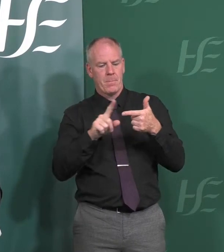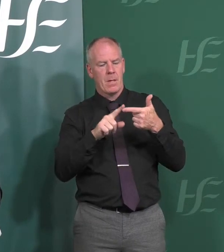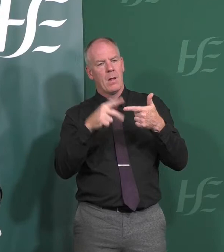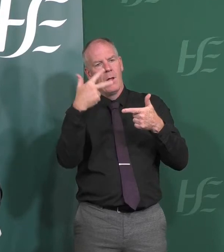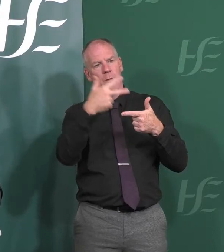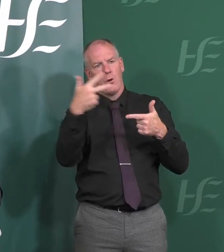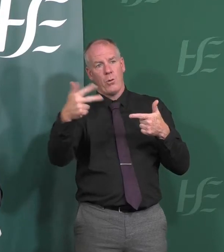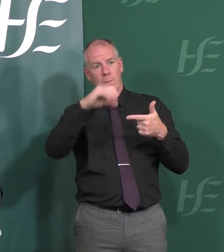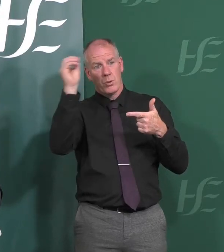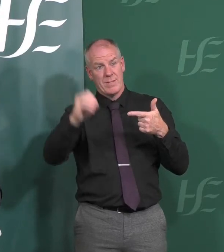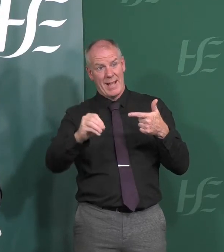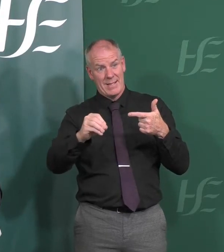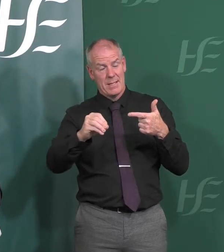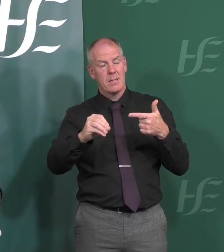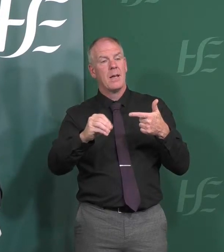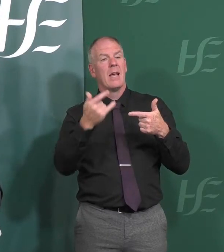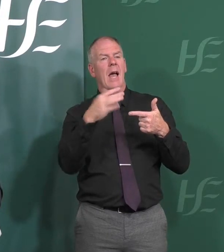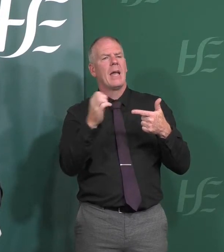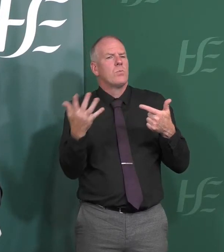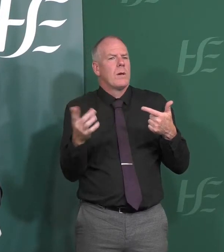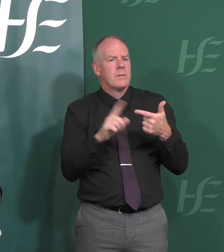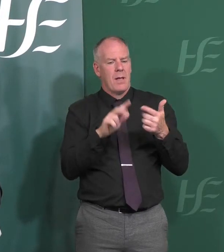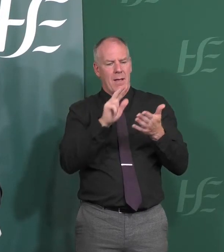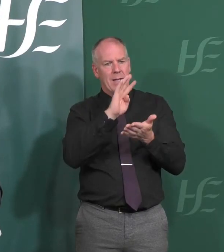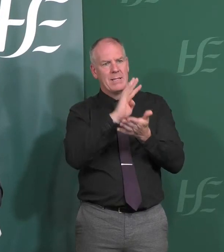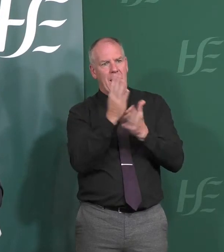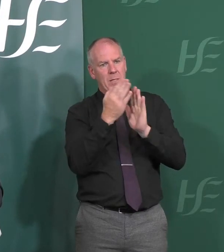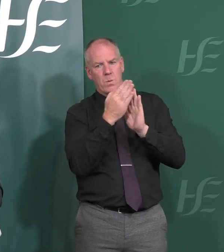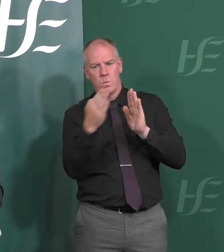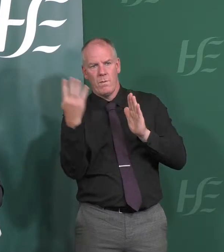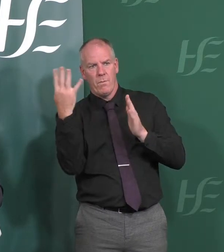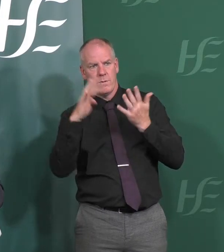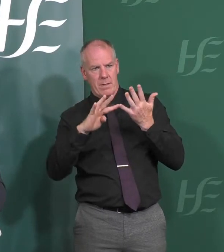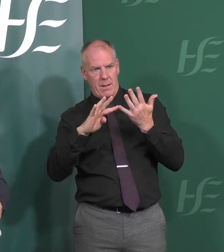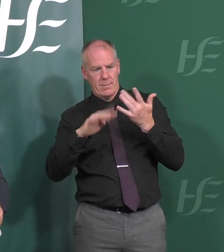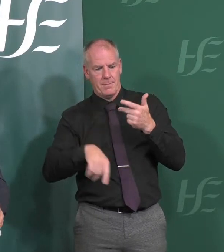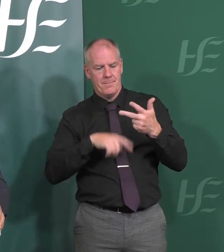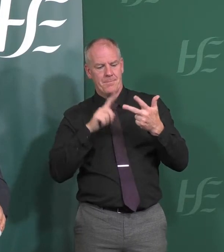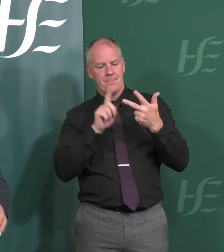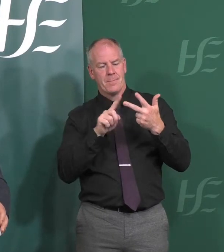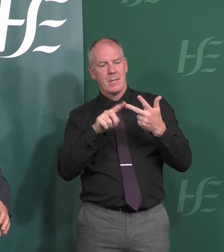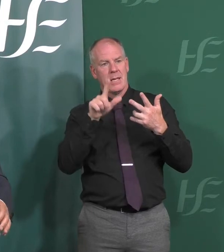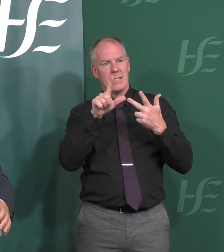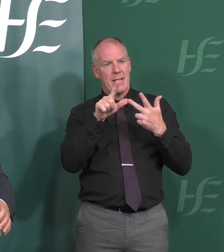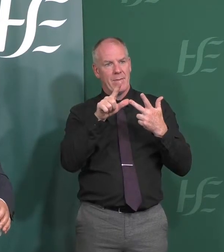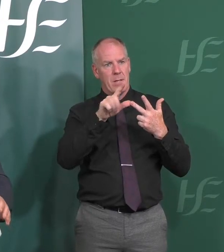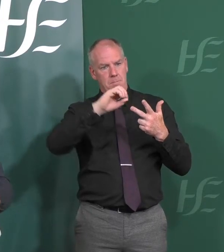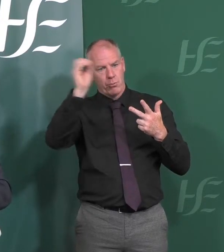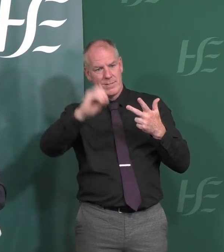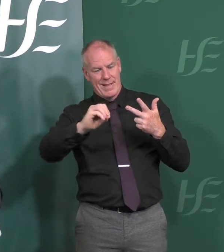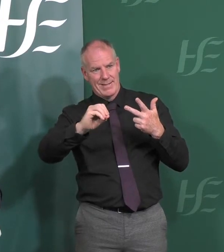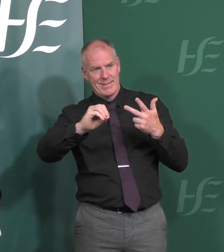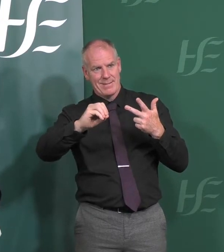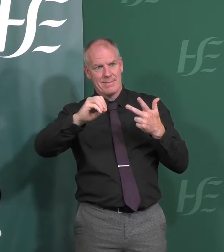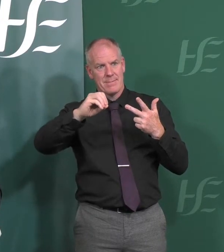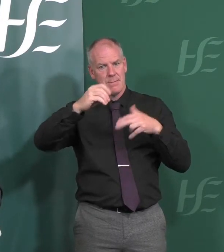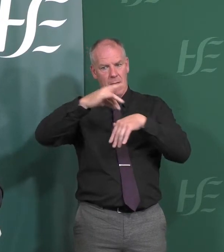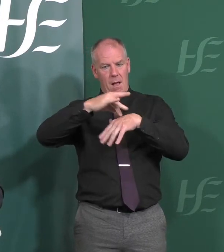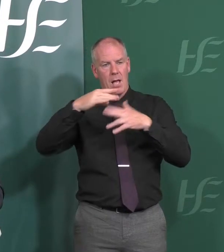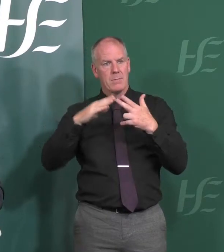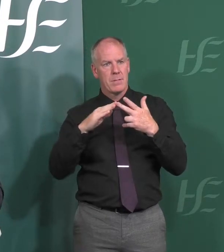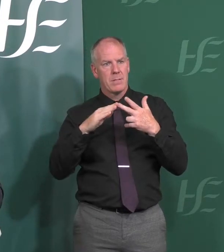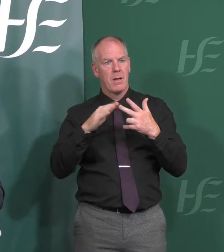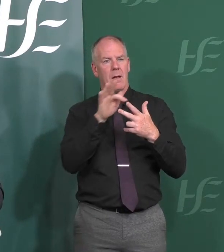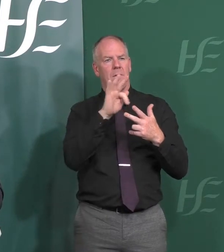33% of the hospitalised cases were between the ages of 19 to 49. And 7% of the hospitalised cases were